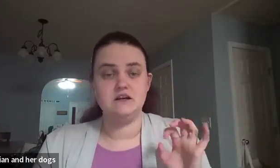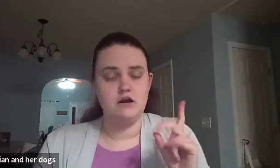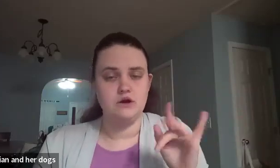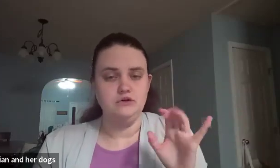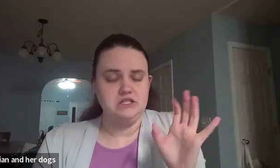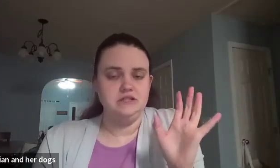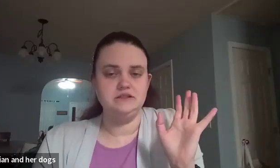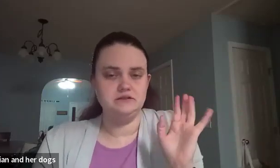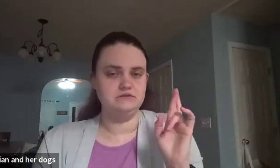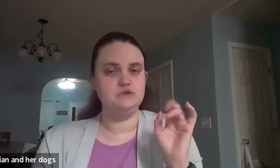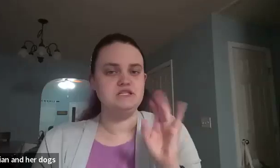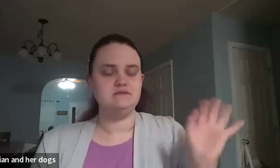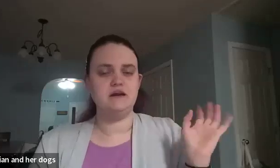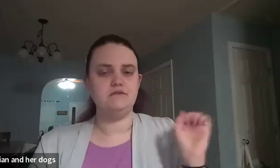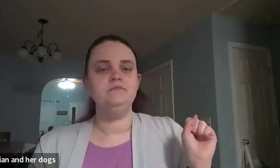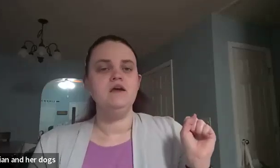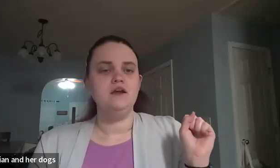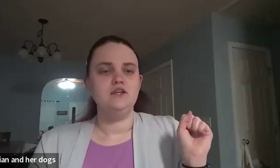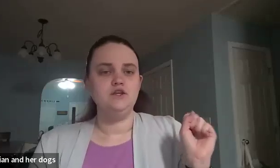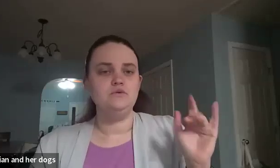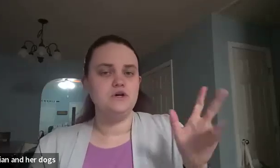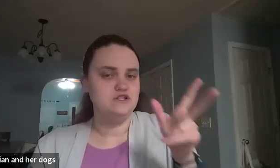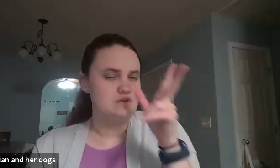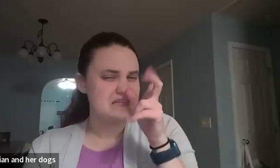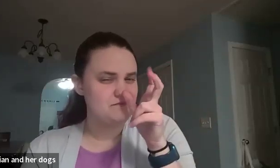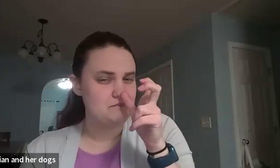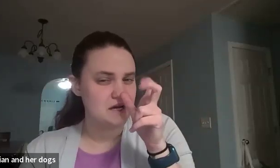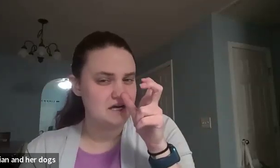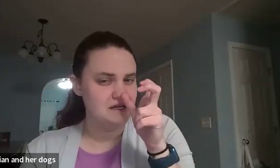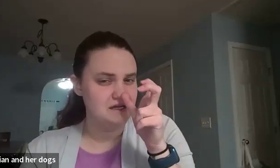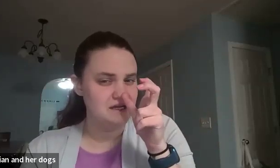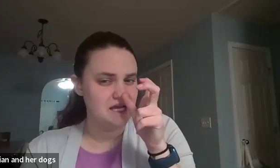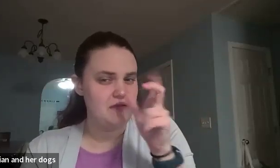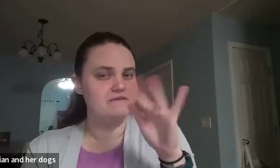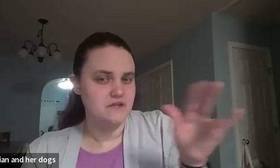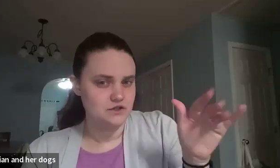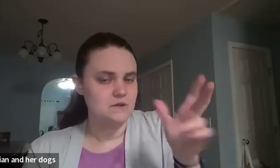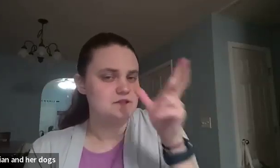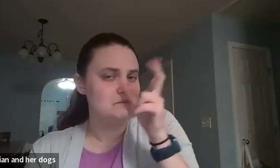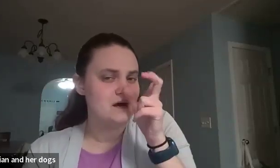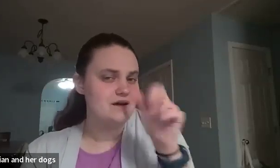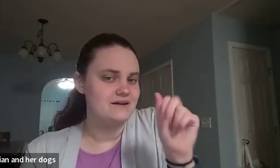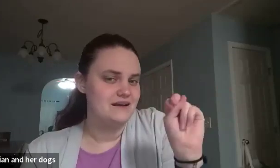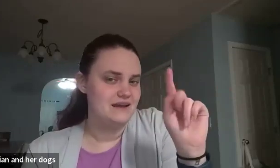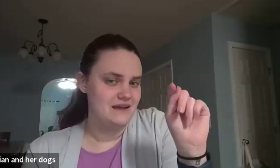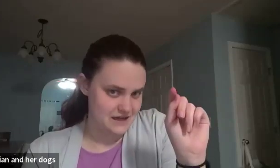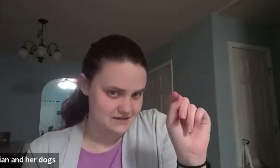a cockroach, roaches, whatever, you would do the sign for bug and then finger spell. So